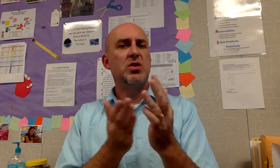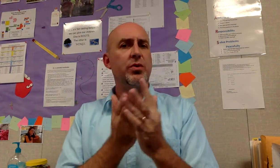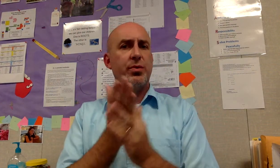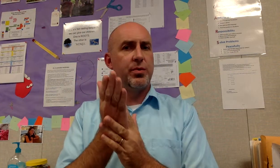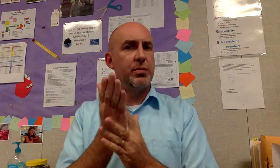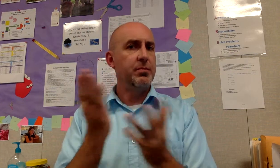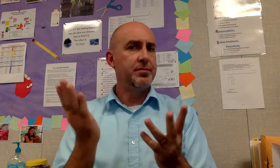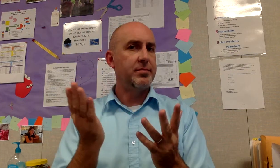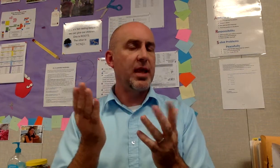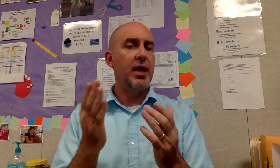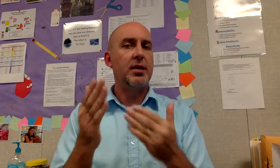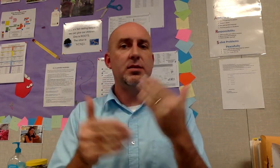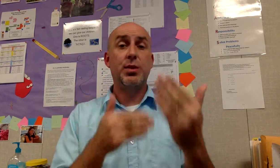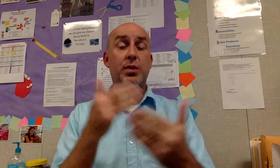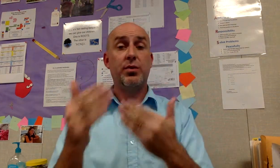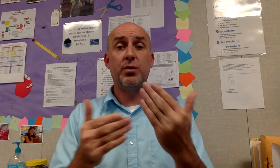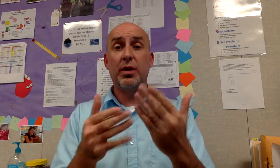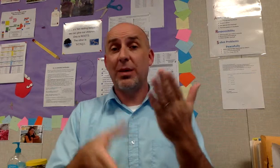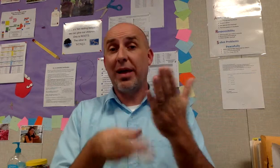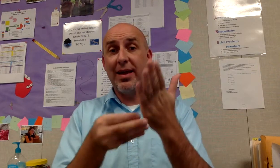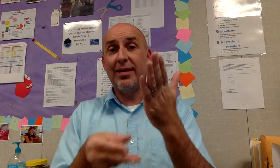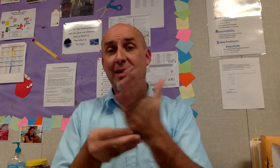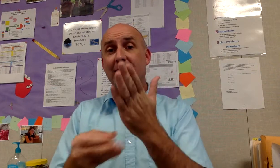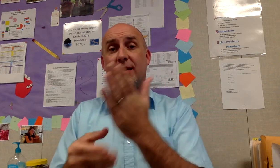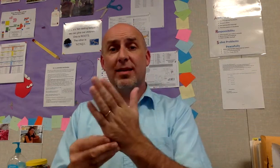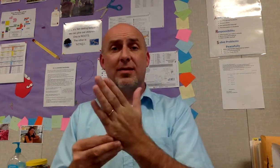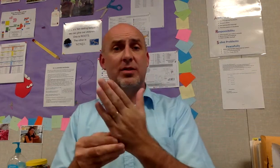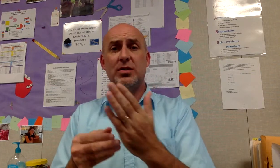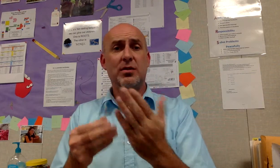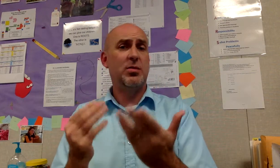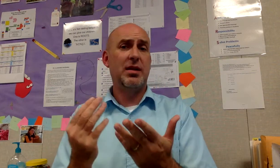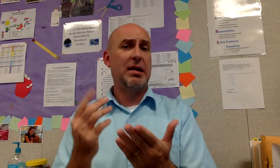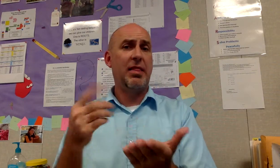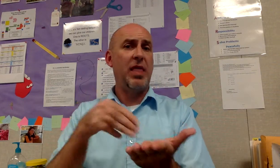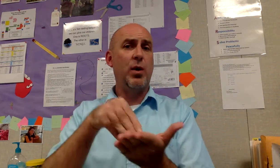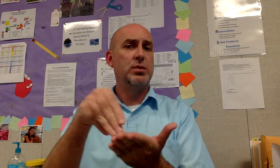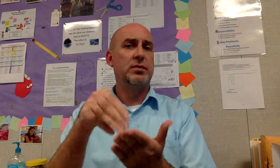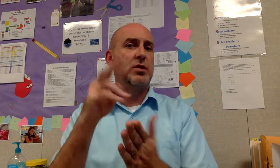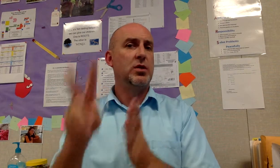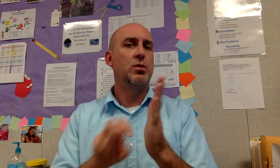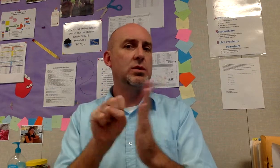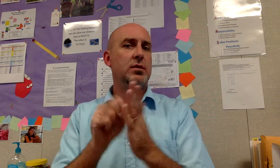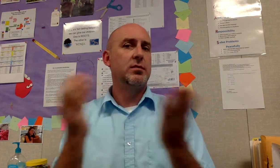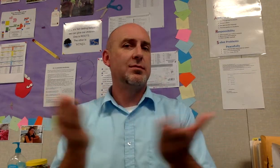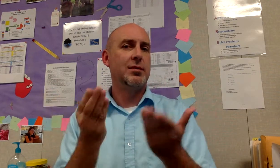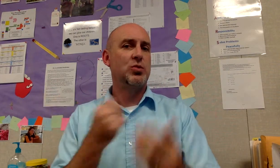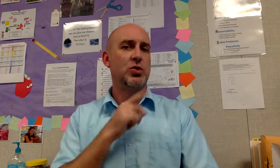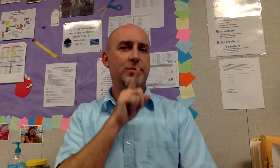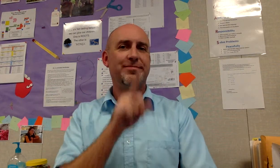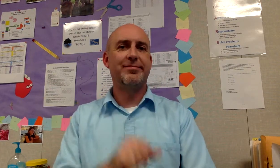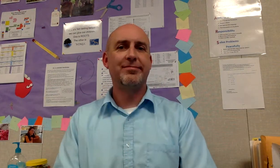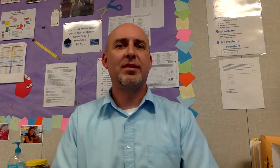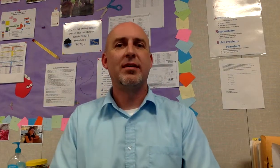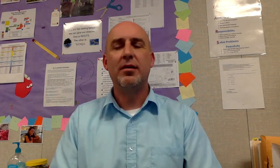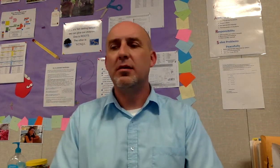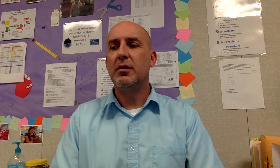to go through them, and as we go through, I'll keep adding and adding and adding. Eventually there'll be like 1,000 videos here. Sure.